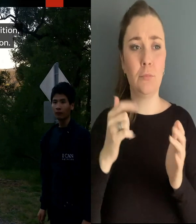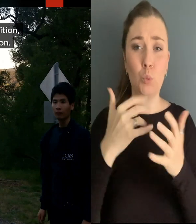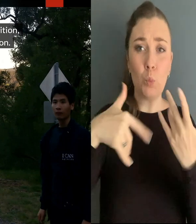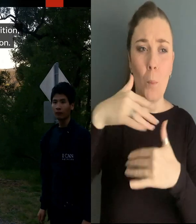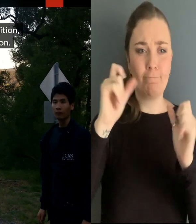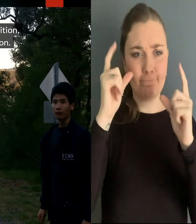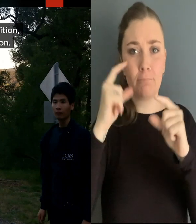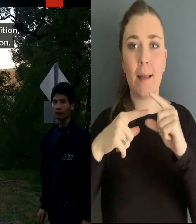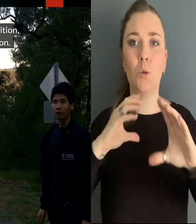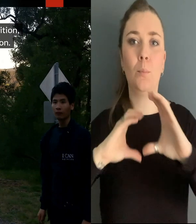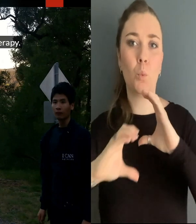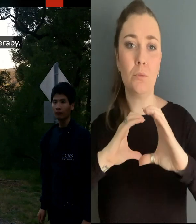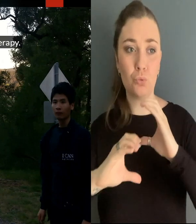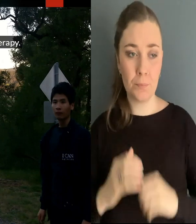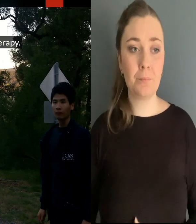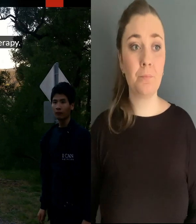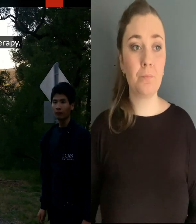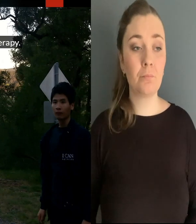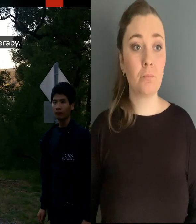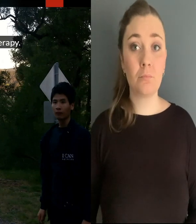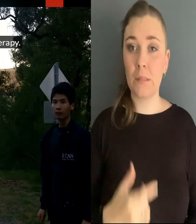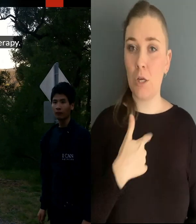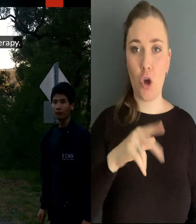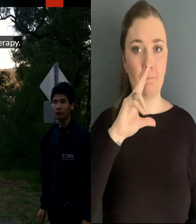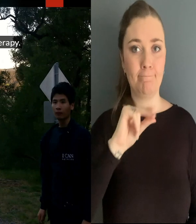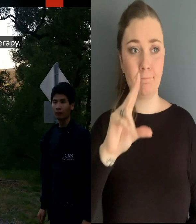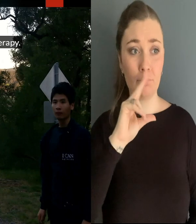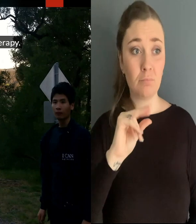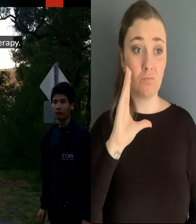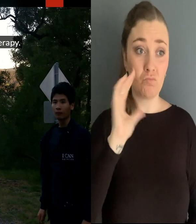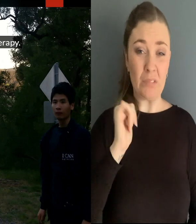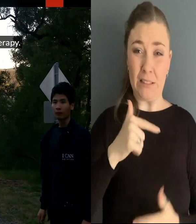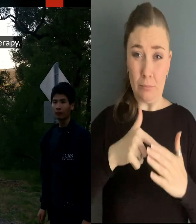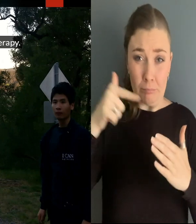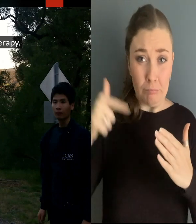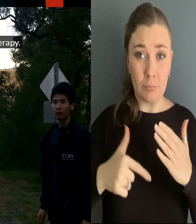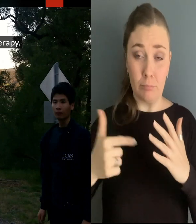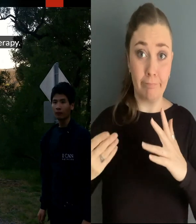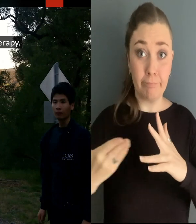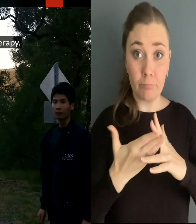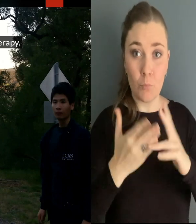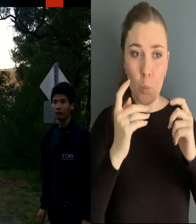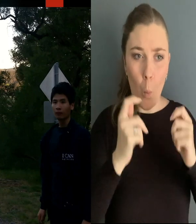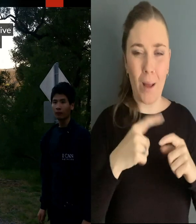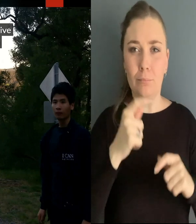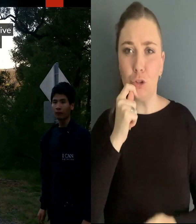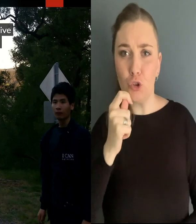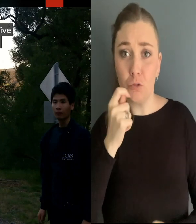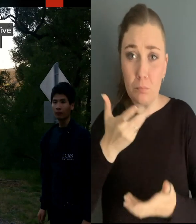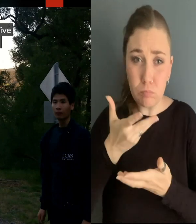understanding and communication i do not speak despite intensive intervention and speech therapy